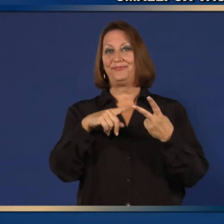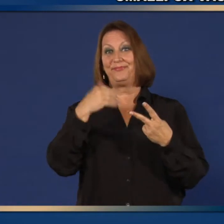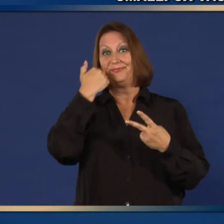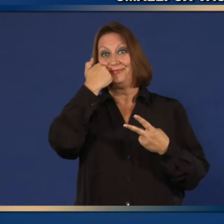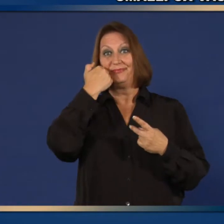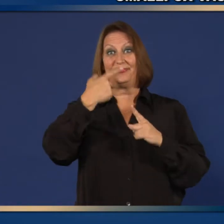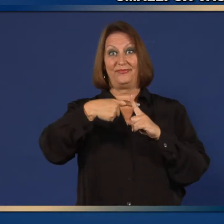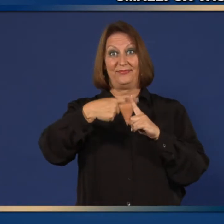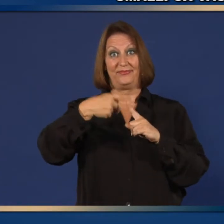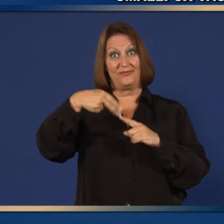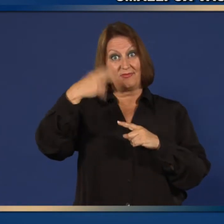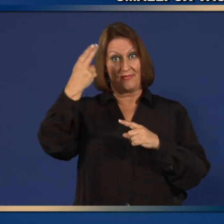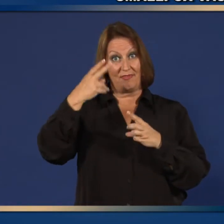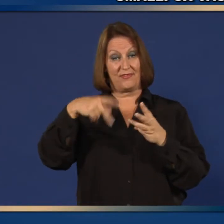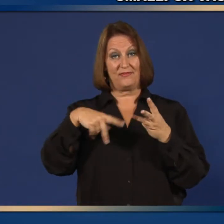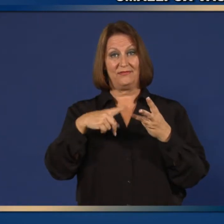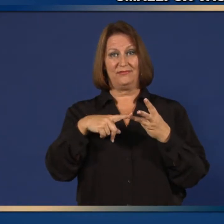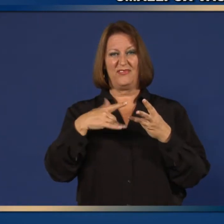tiredness,